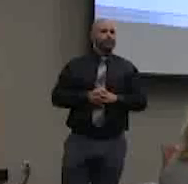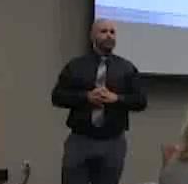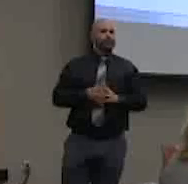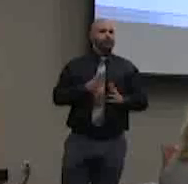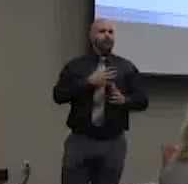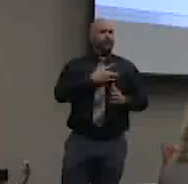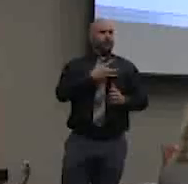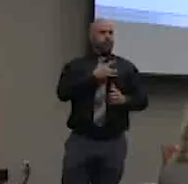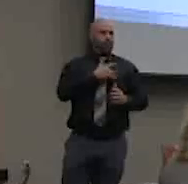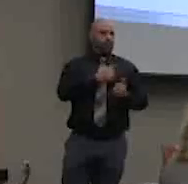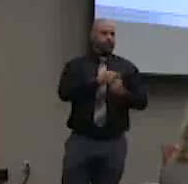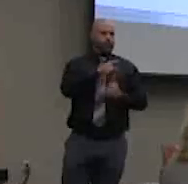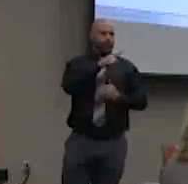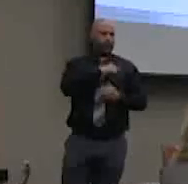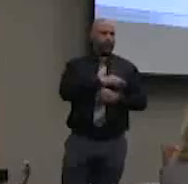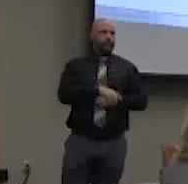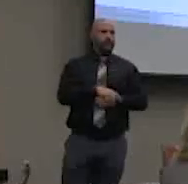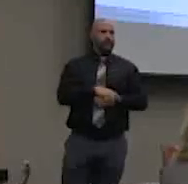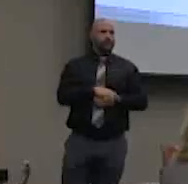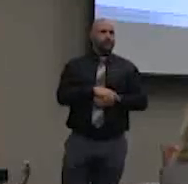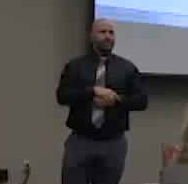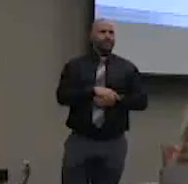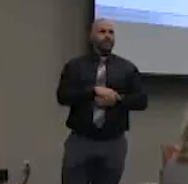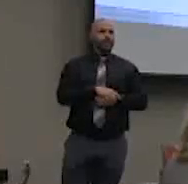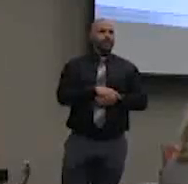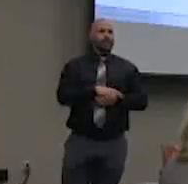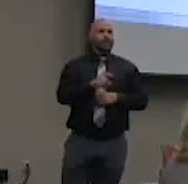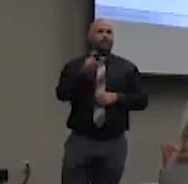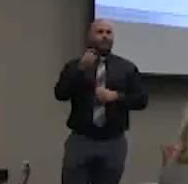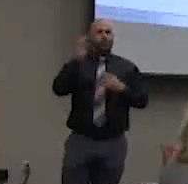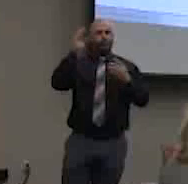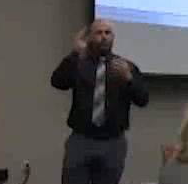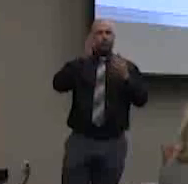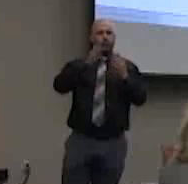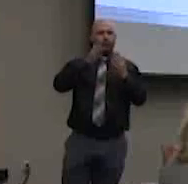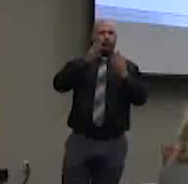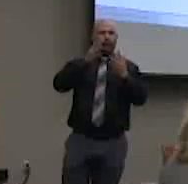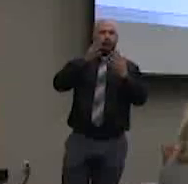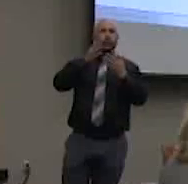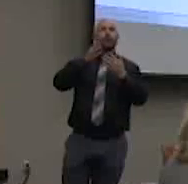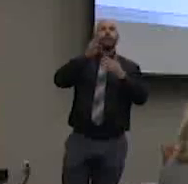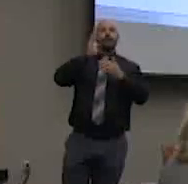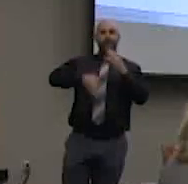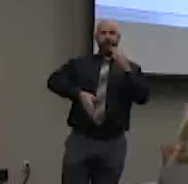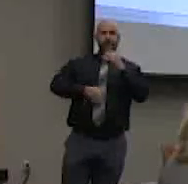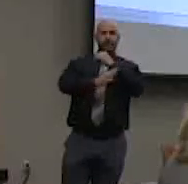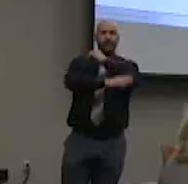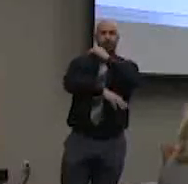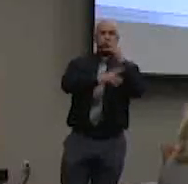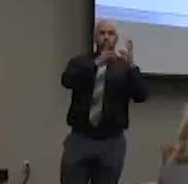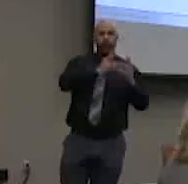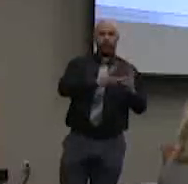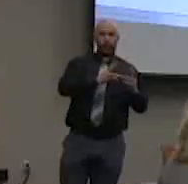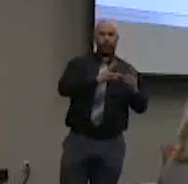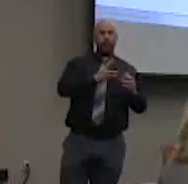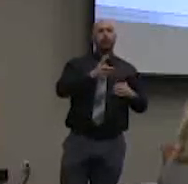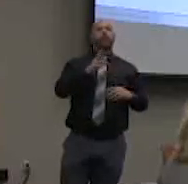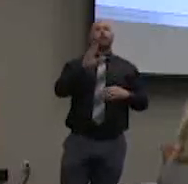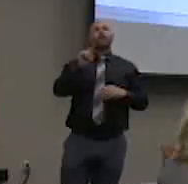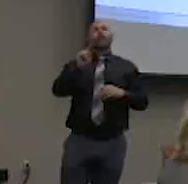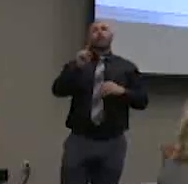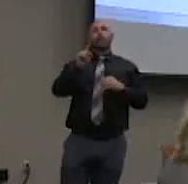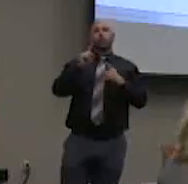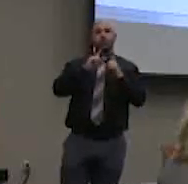With you. I think we need to get through this fall and winter, but we are continuing to have iterative discussions both with the Ready Start leadership that you heard from as well